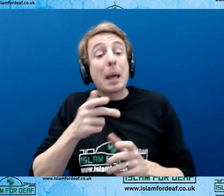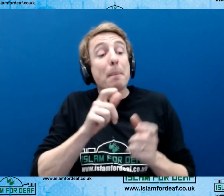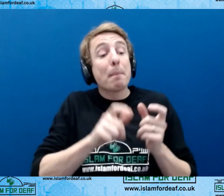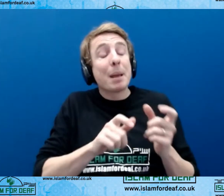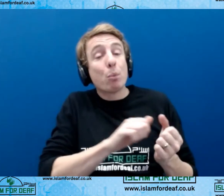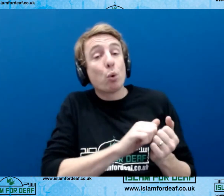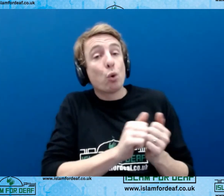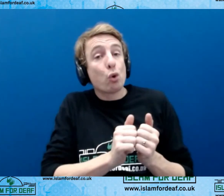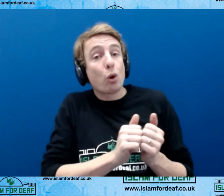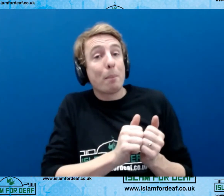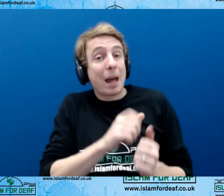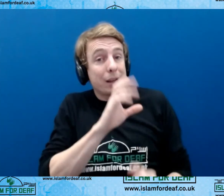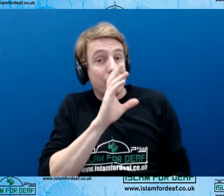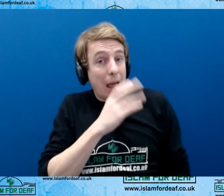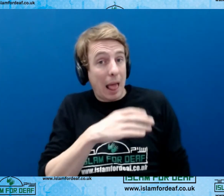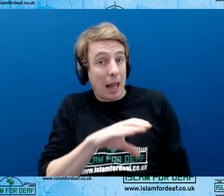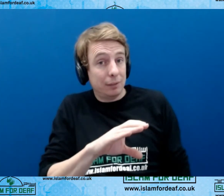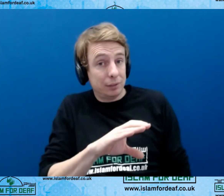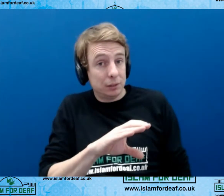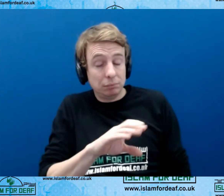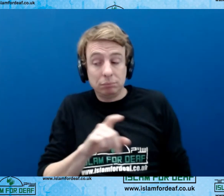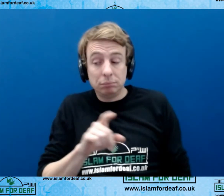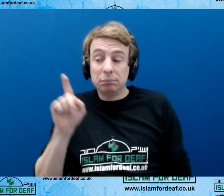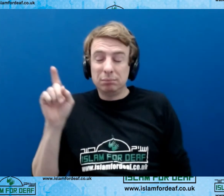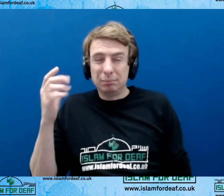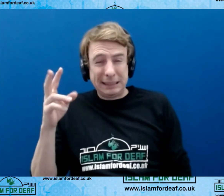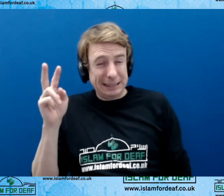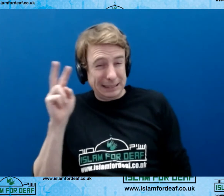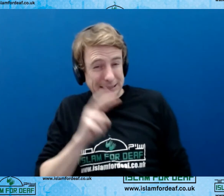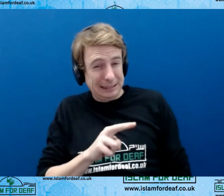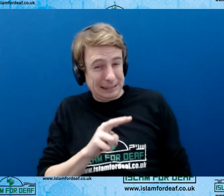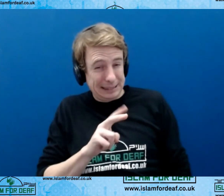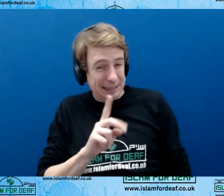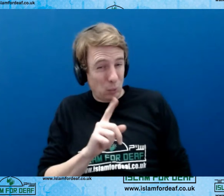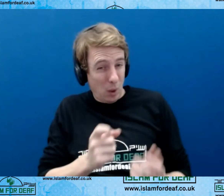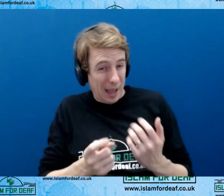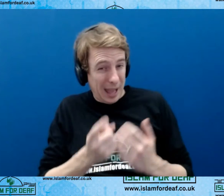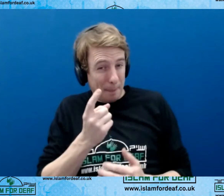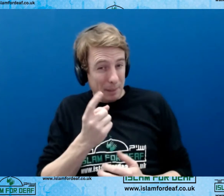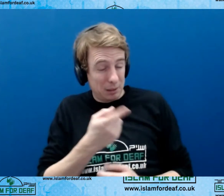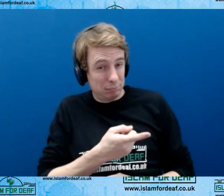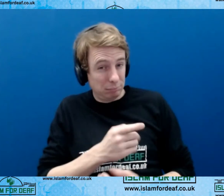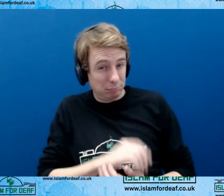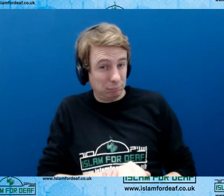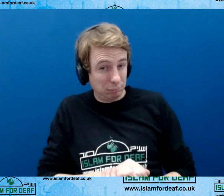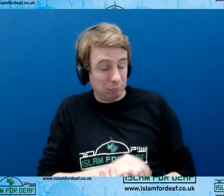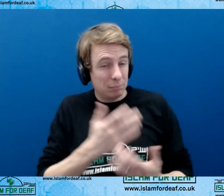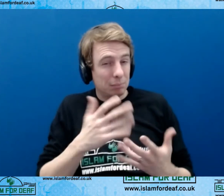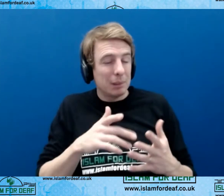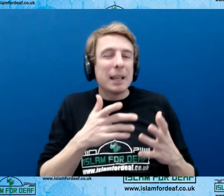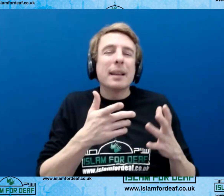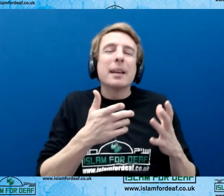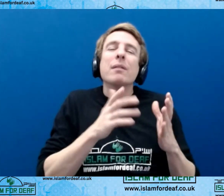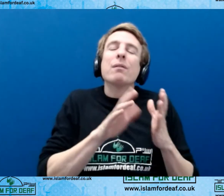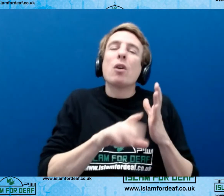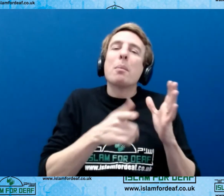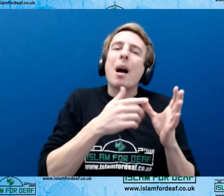came under the commandment of Abraha from Yemen, with the intention to destroy the